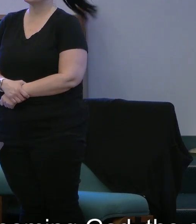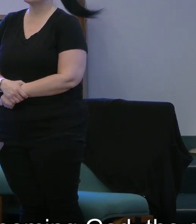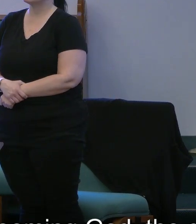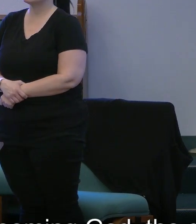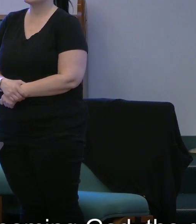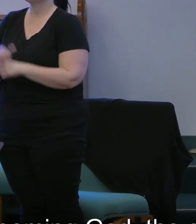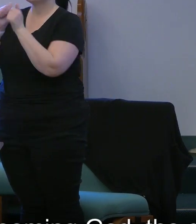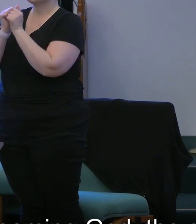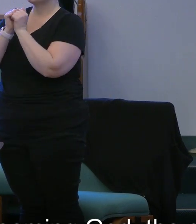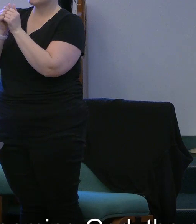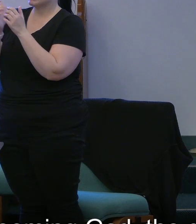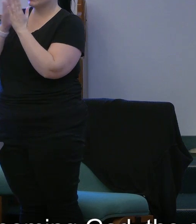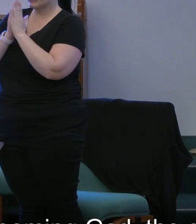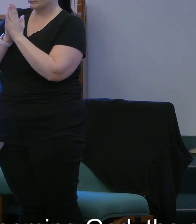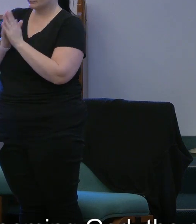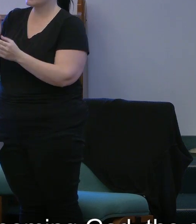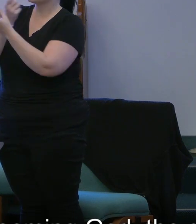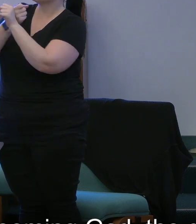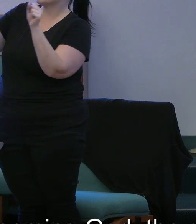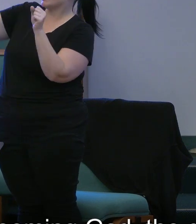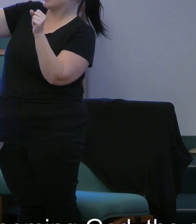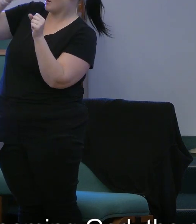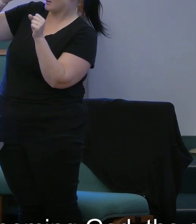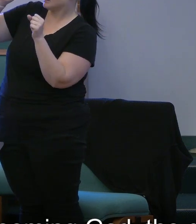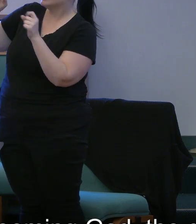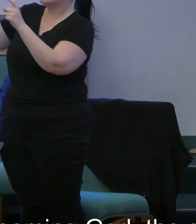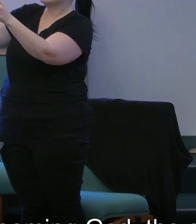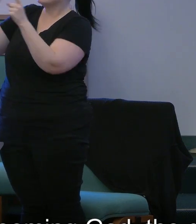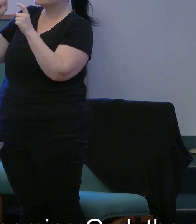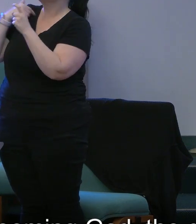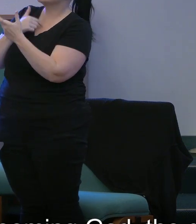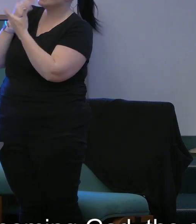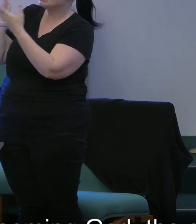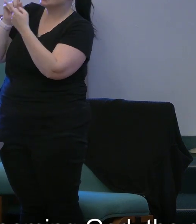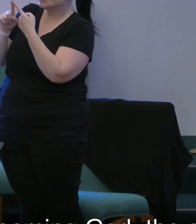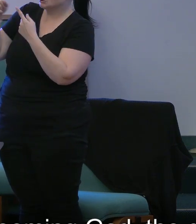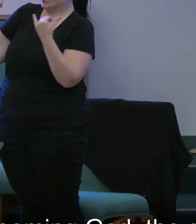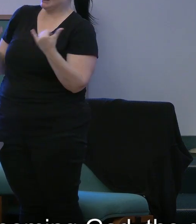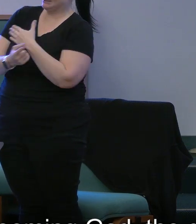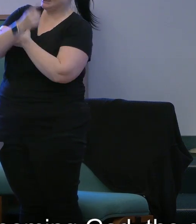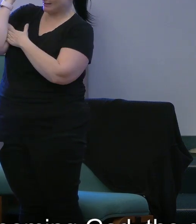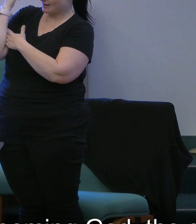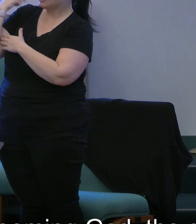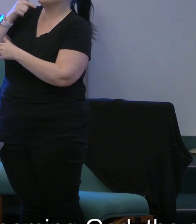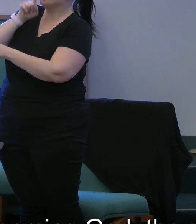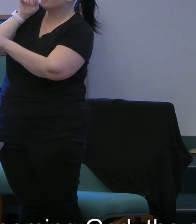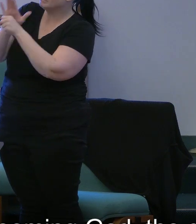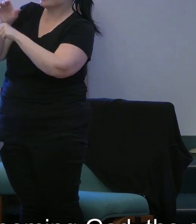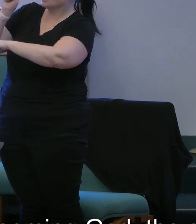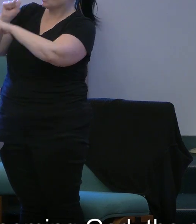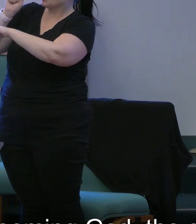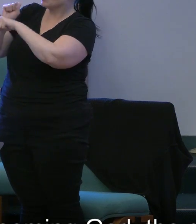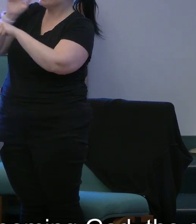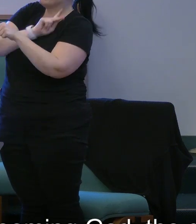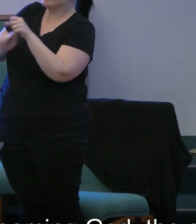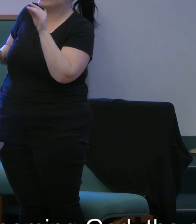Together, let us pray. Redeeming God, the gifts we bring to you this day, we dedicate to the work